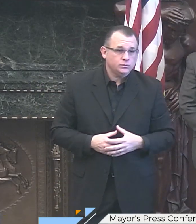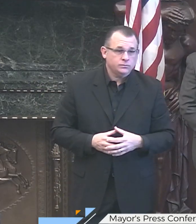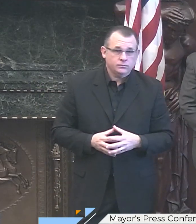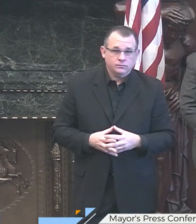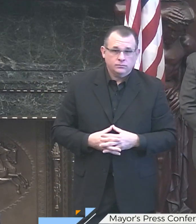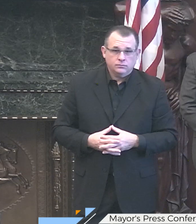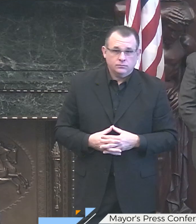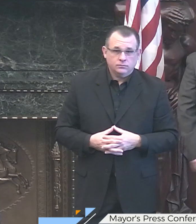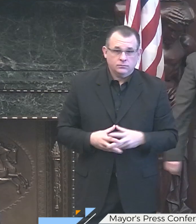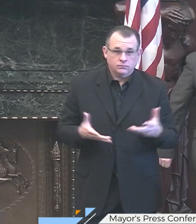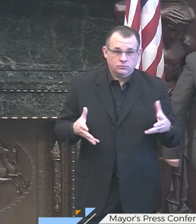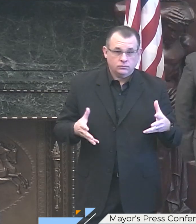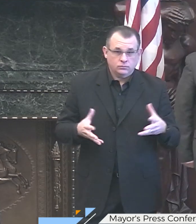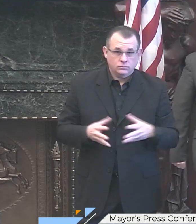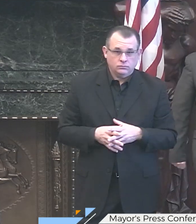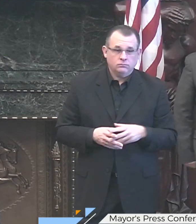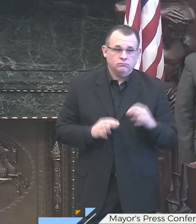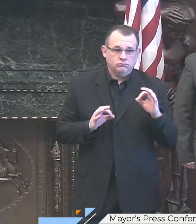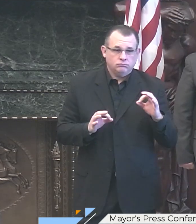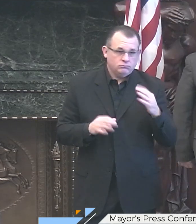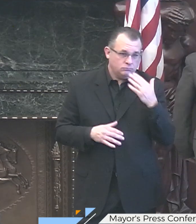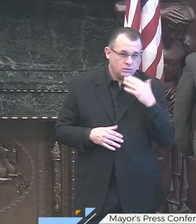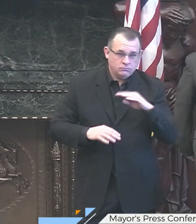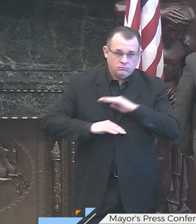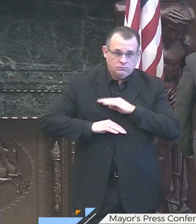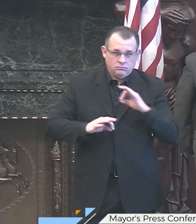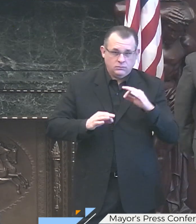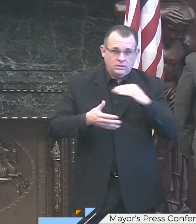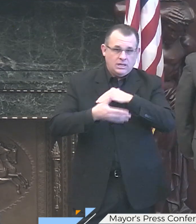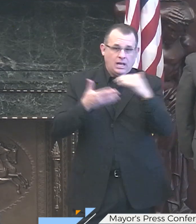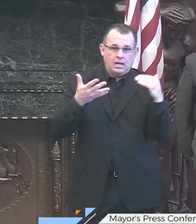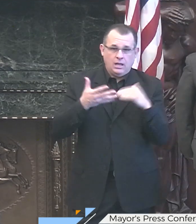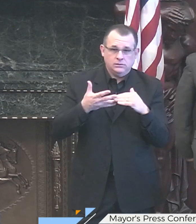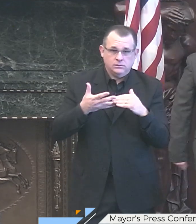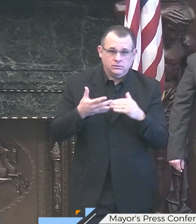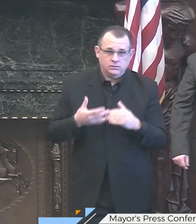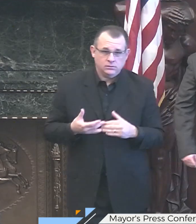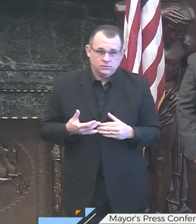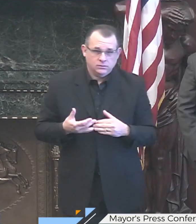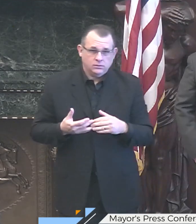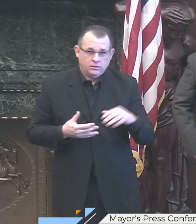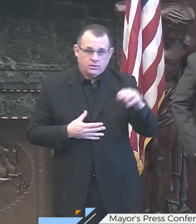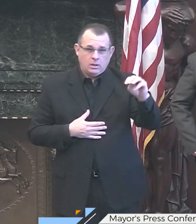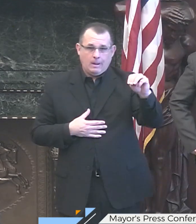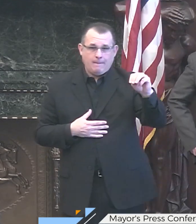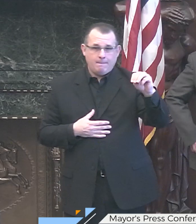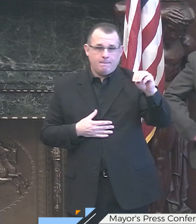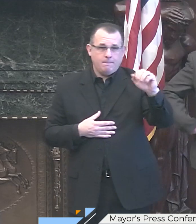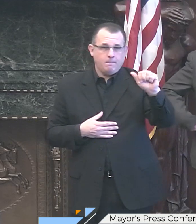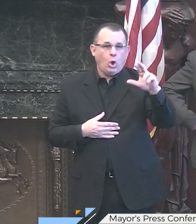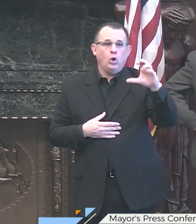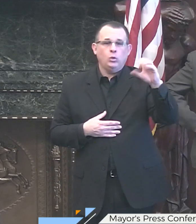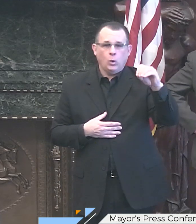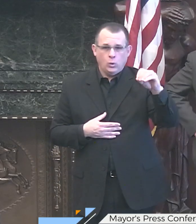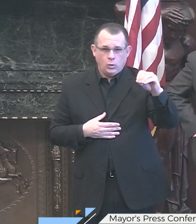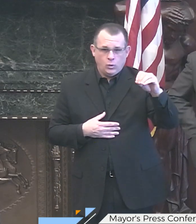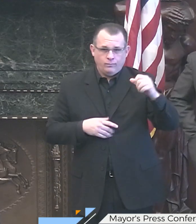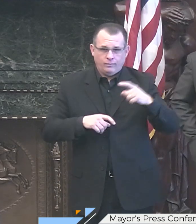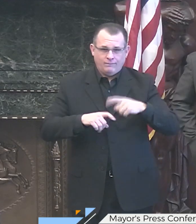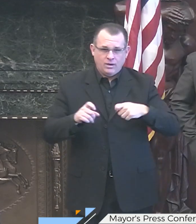You done, Martin? Yes, I'm good. All right, thank you. All right, next up, Marco Sereno of PLS